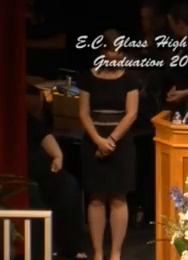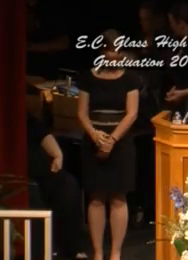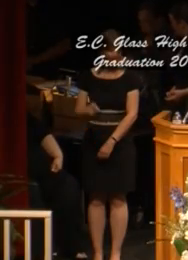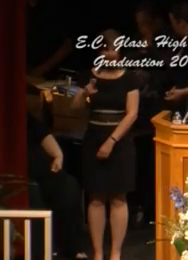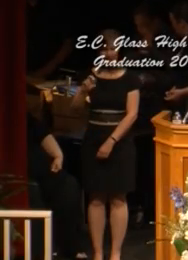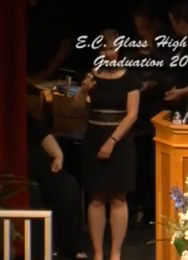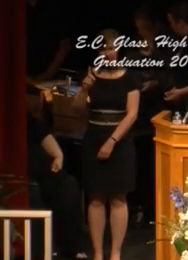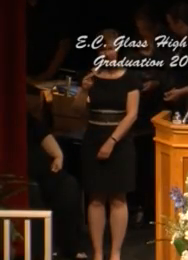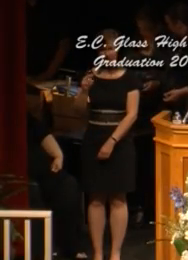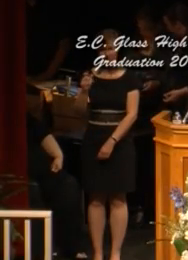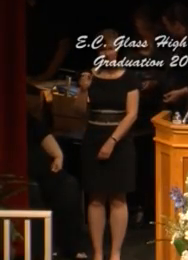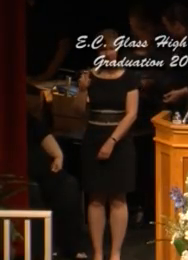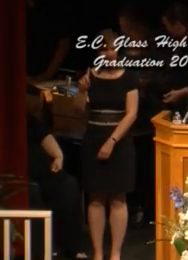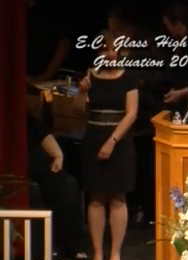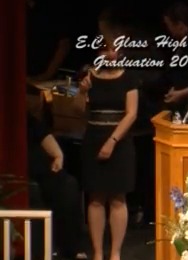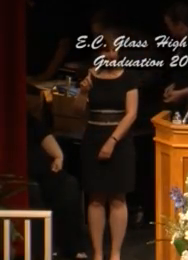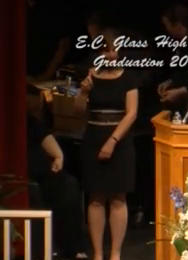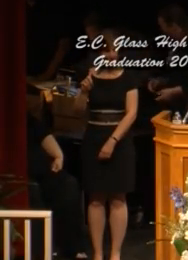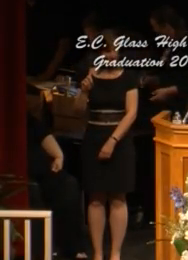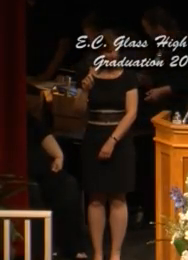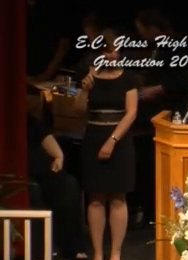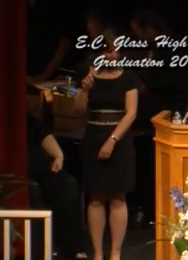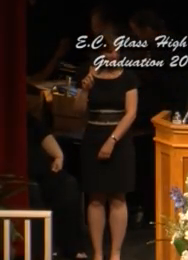Redmond Payne.